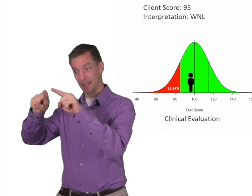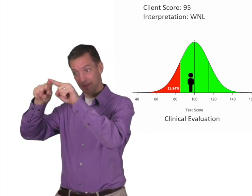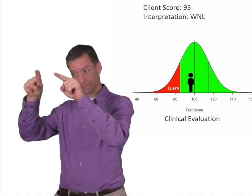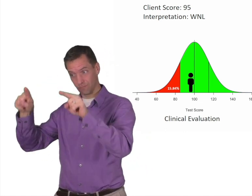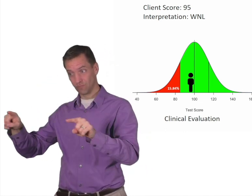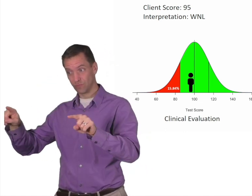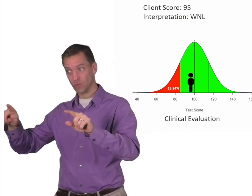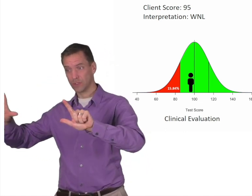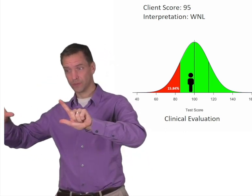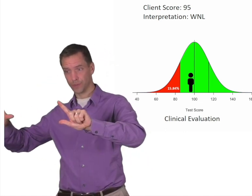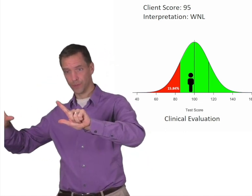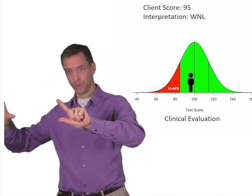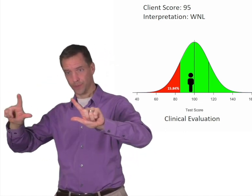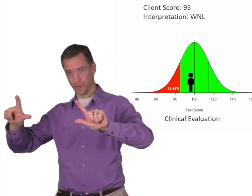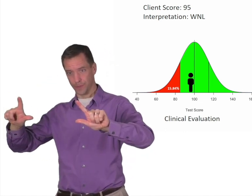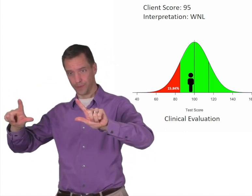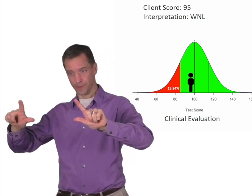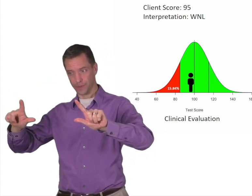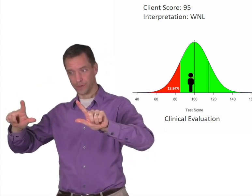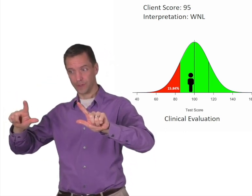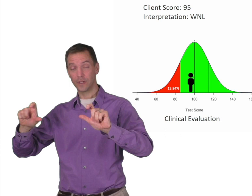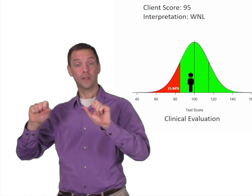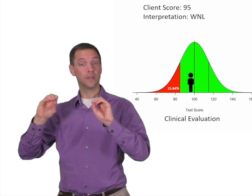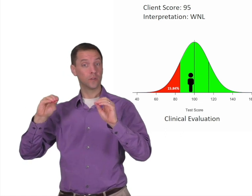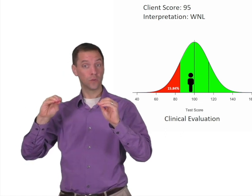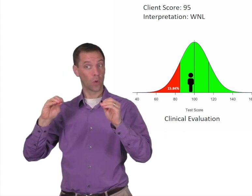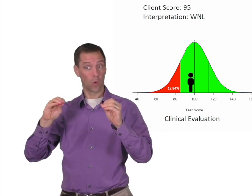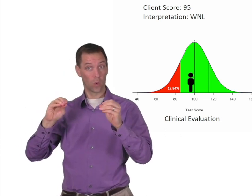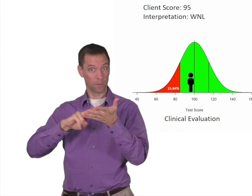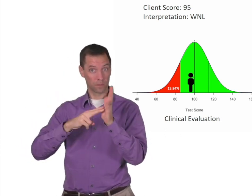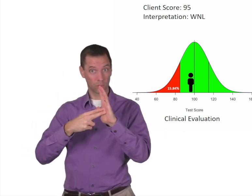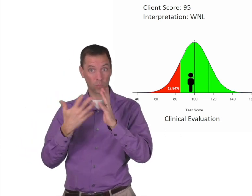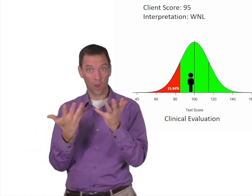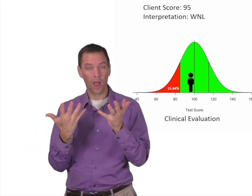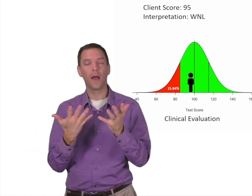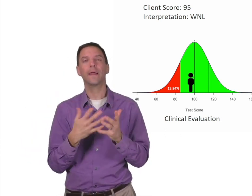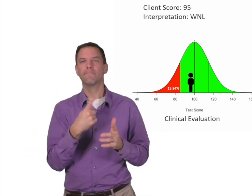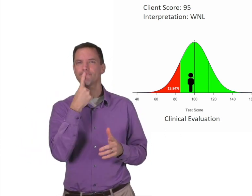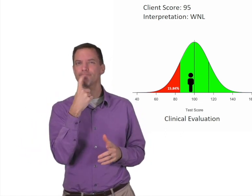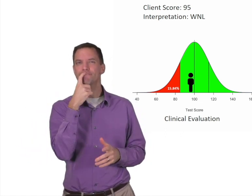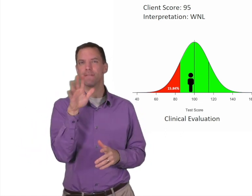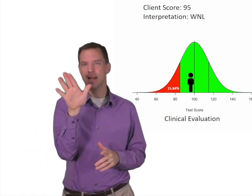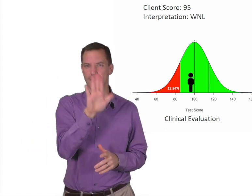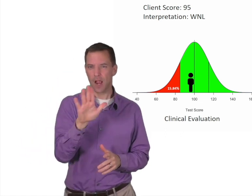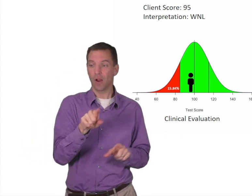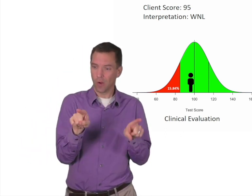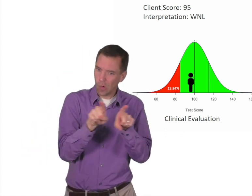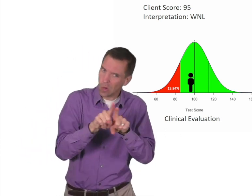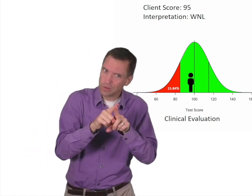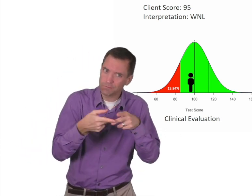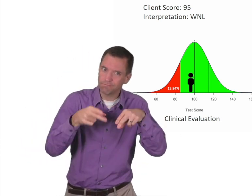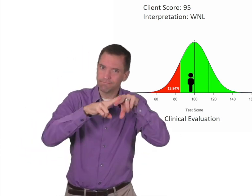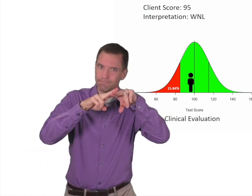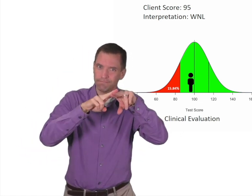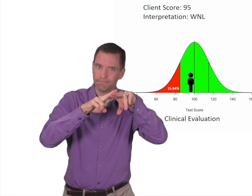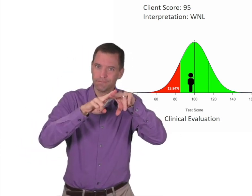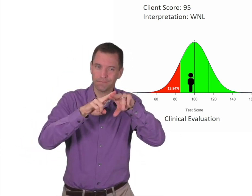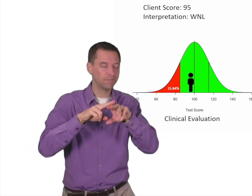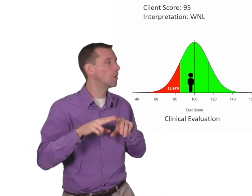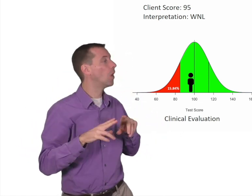because this means that in the population, that whole distribution is shifted down a little bit, which means that the